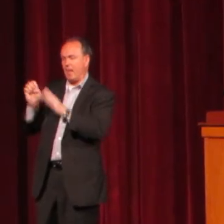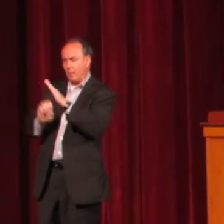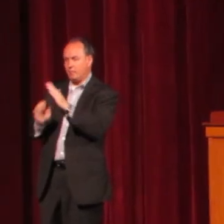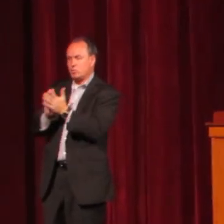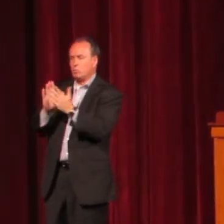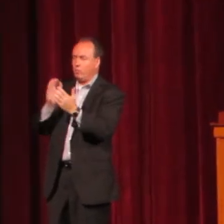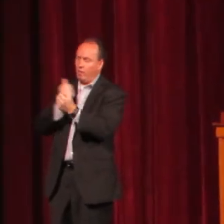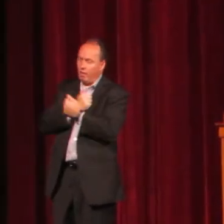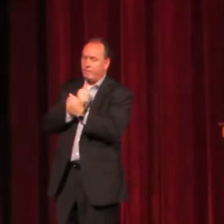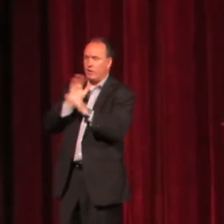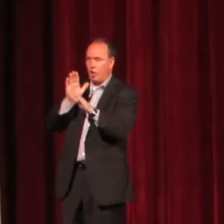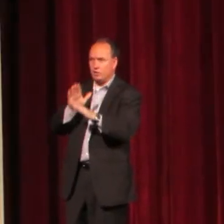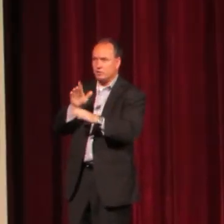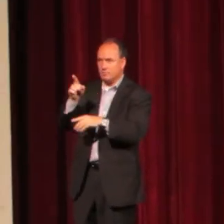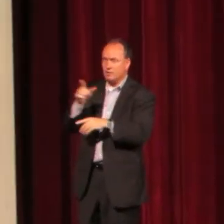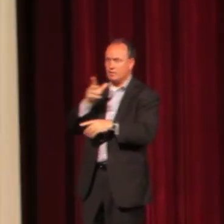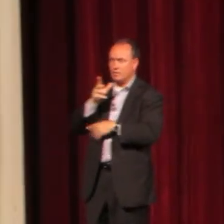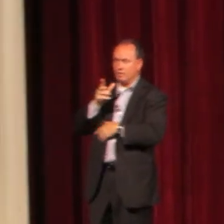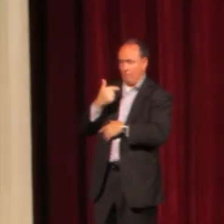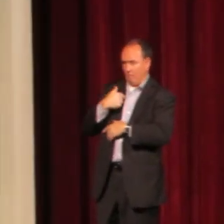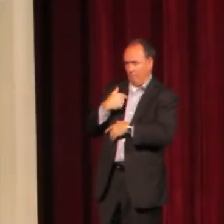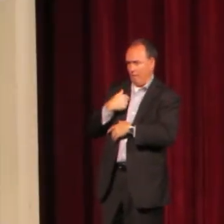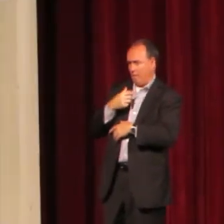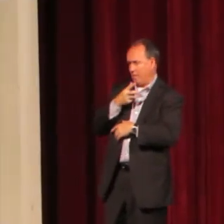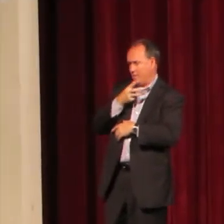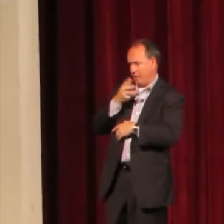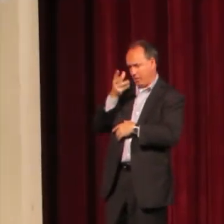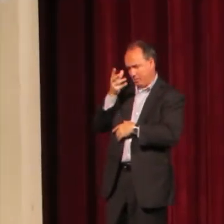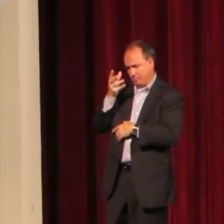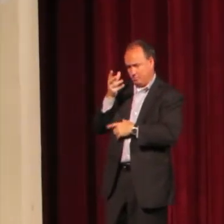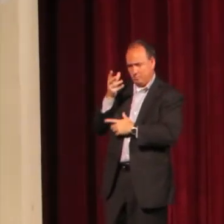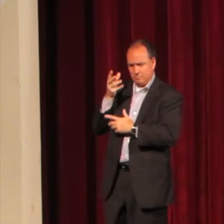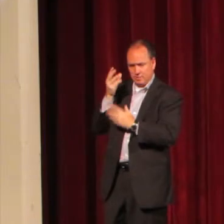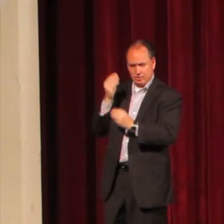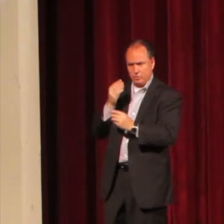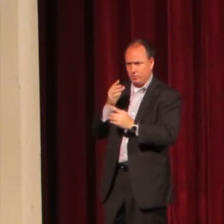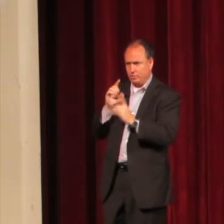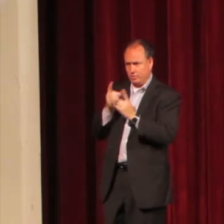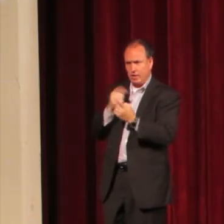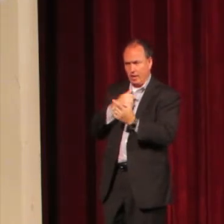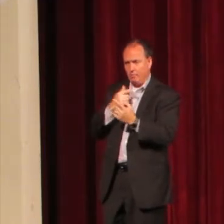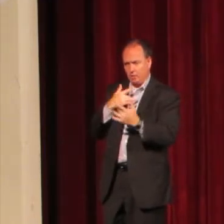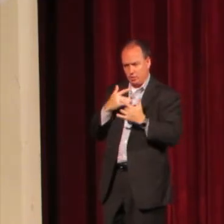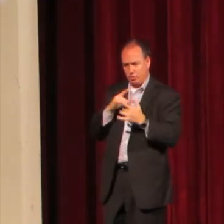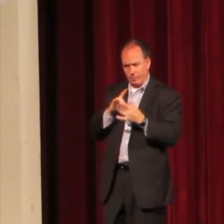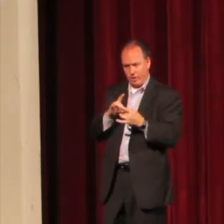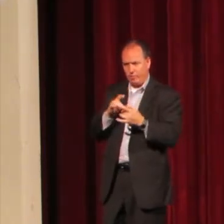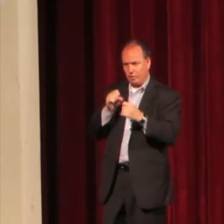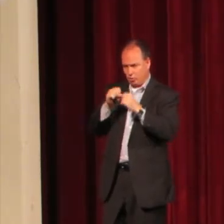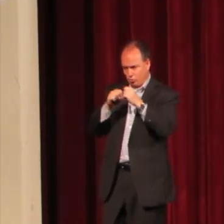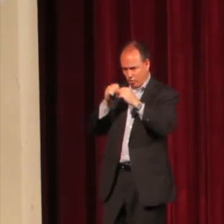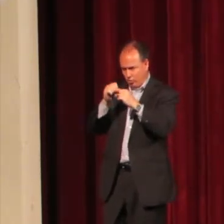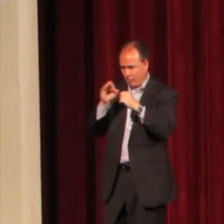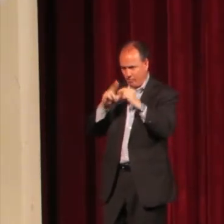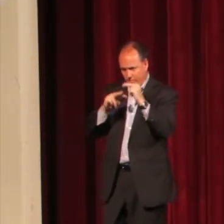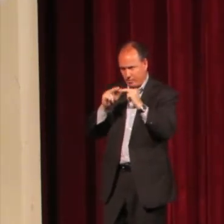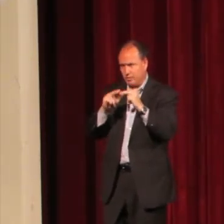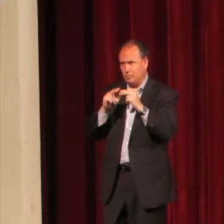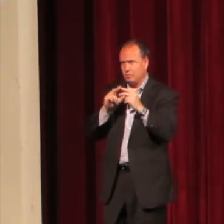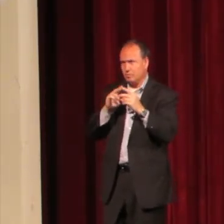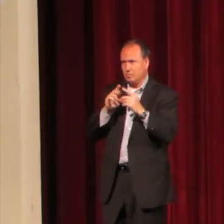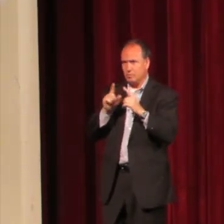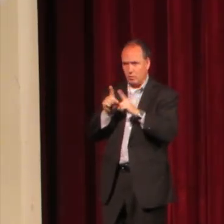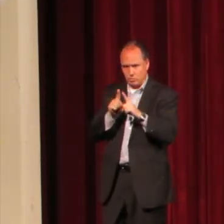awesome. As a parent and a teacher in a neighboring district, I am concerned about the structure of the building,